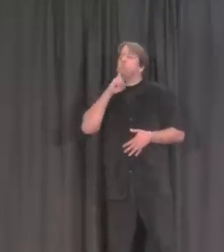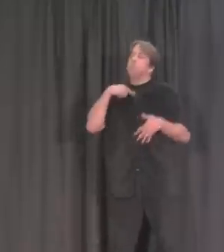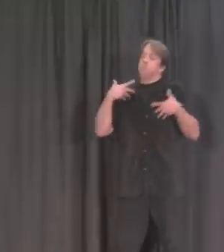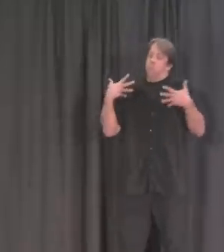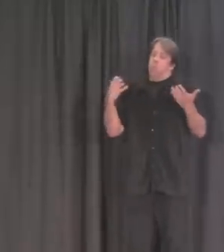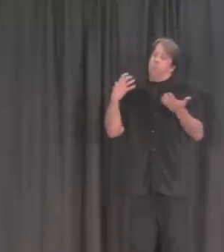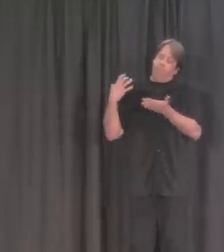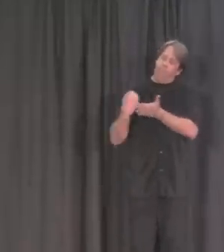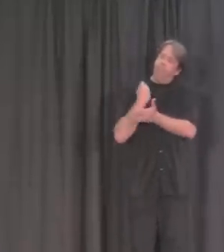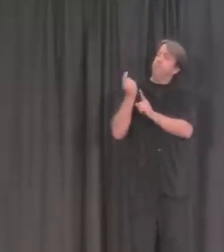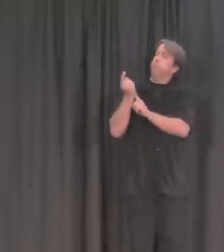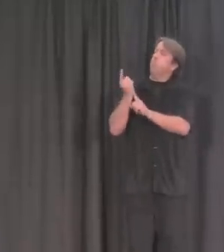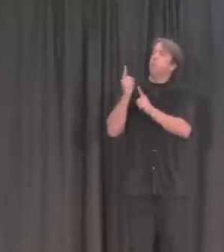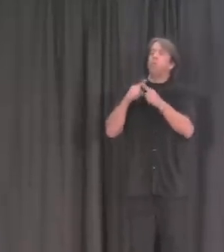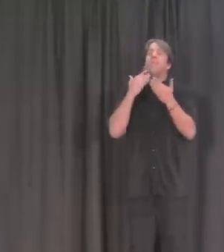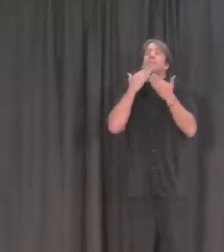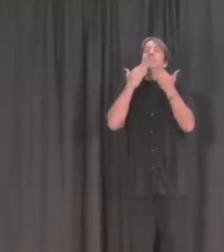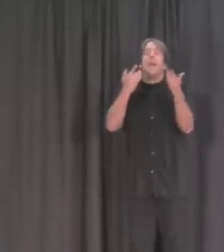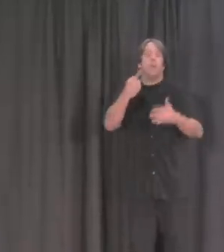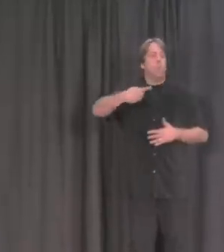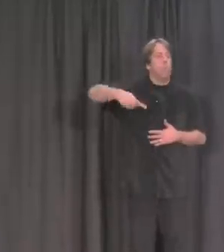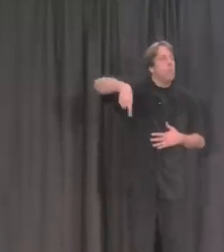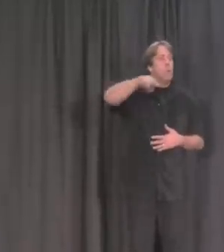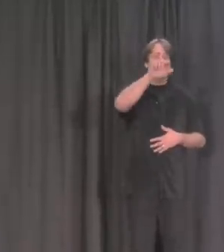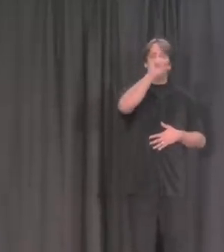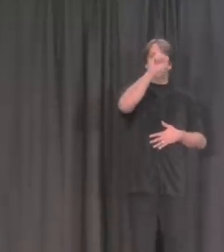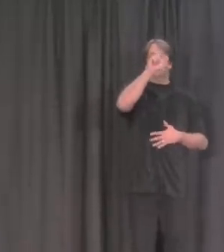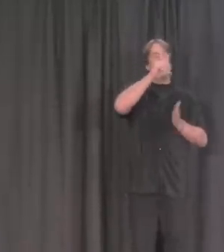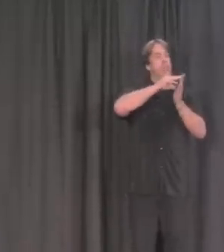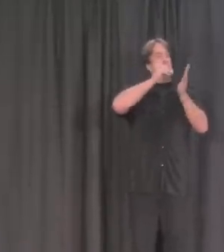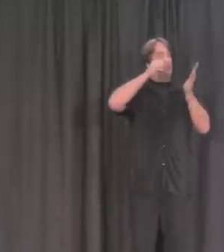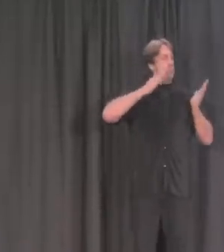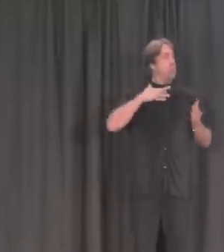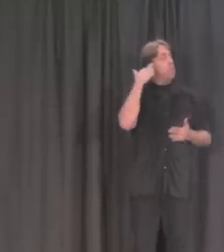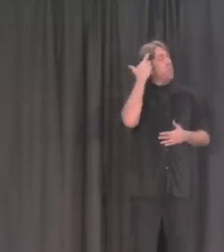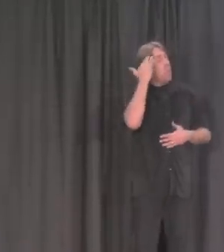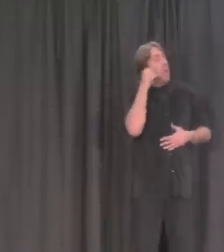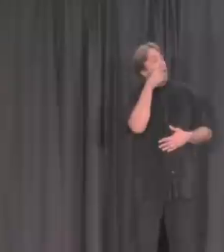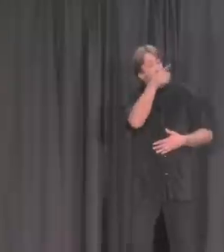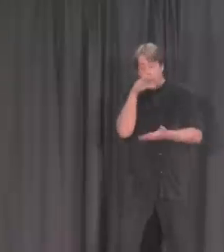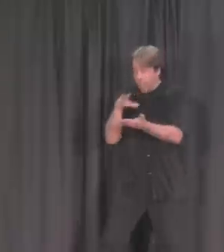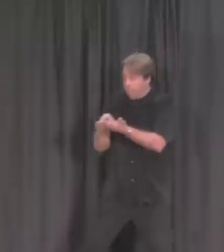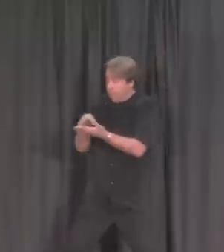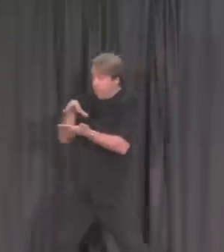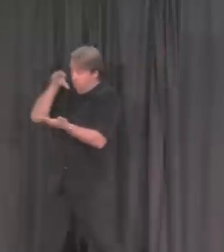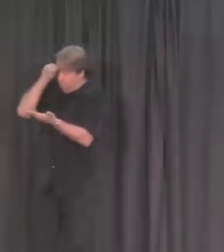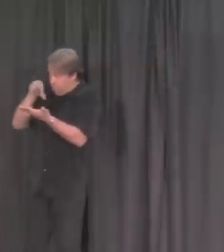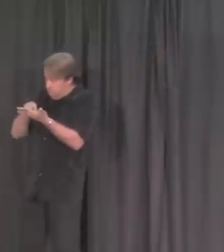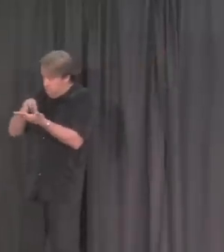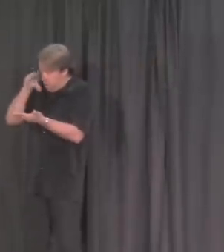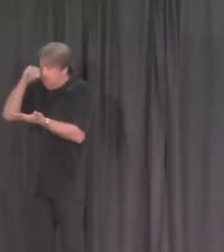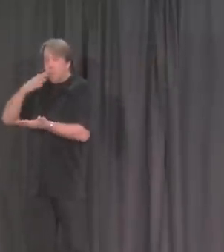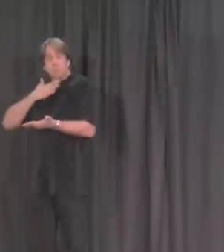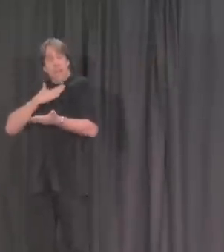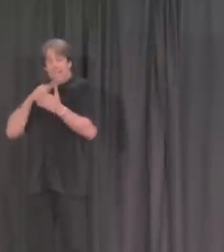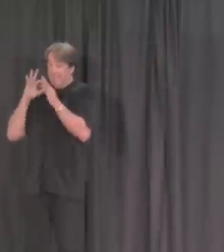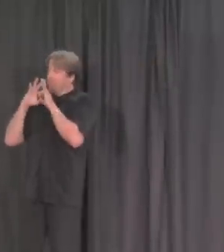I know I pick on you ASL students, but I want to take this time to thank you because you learn